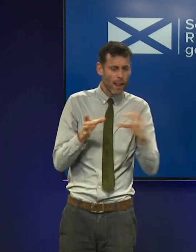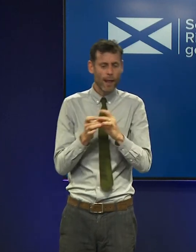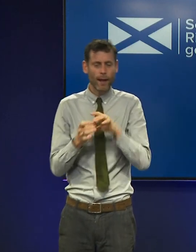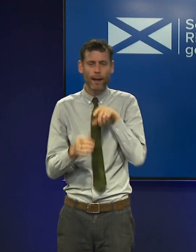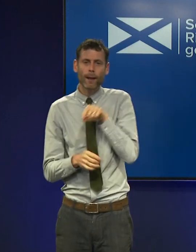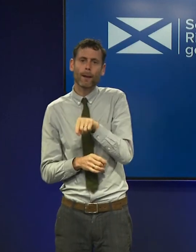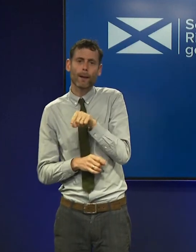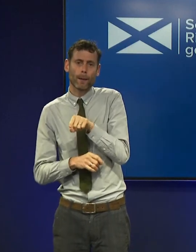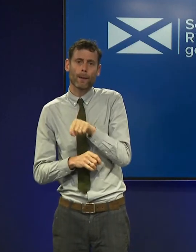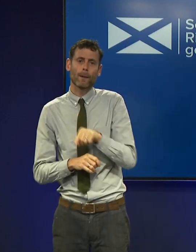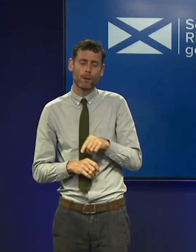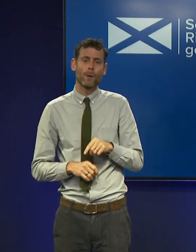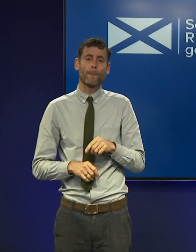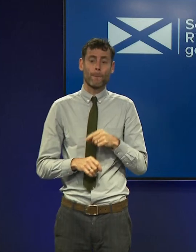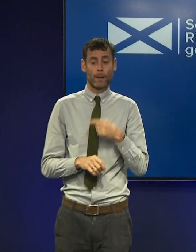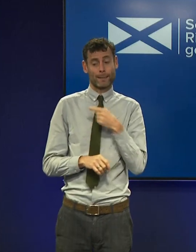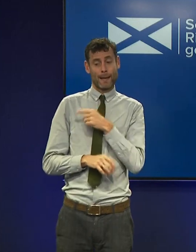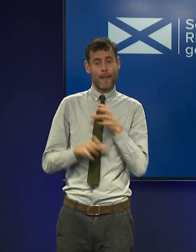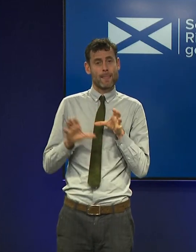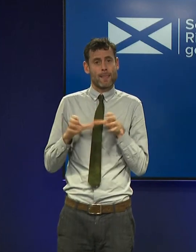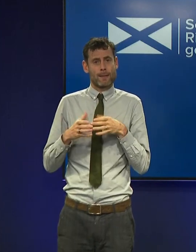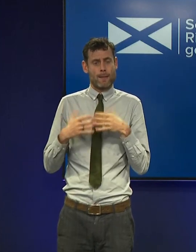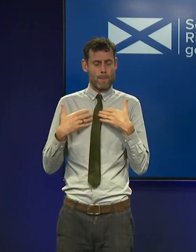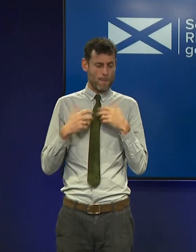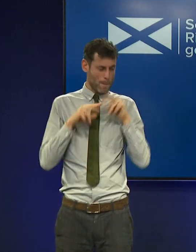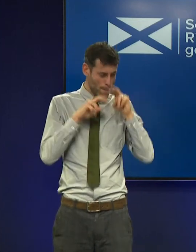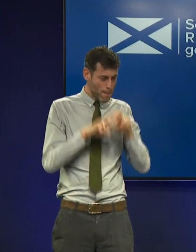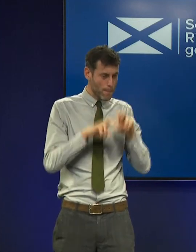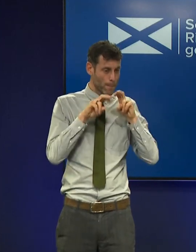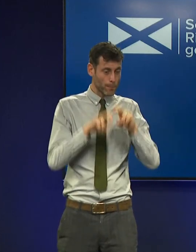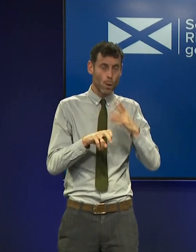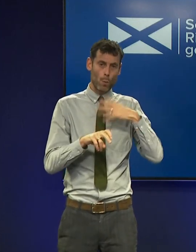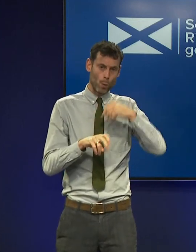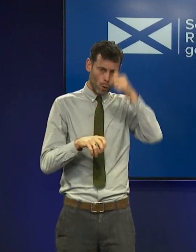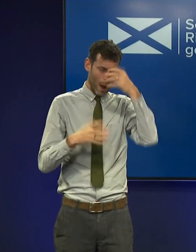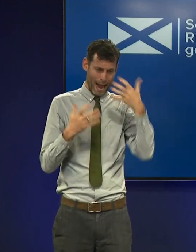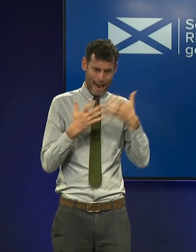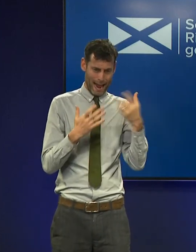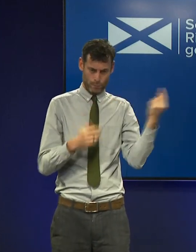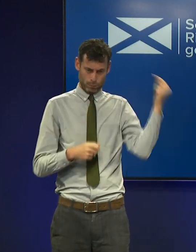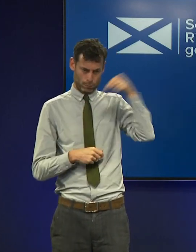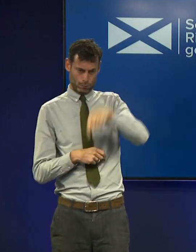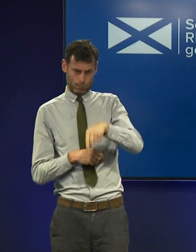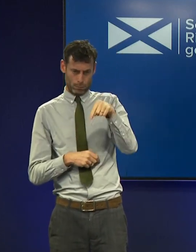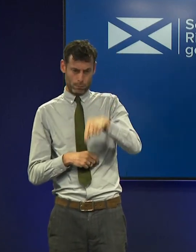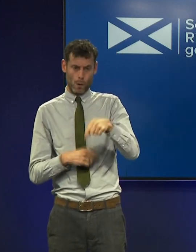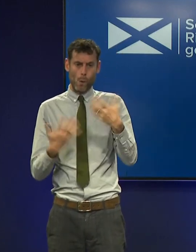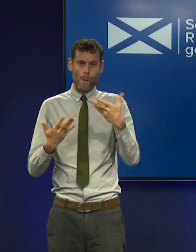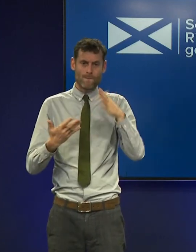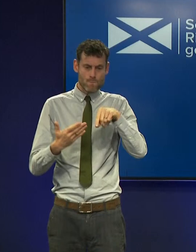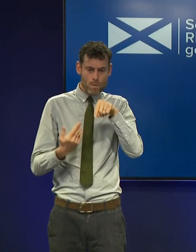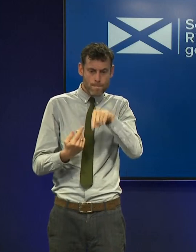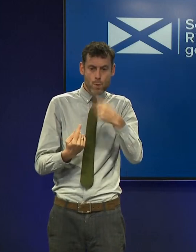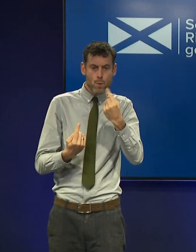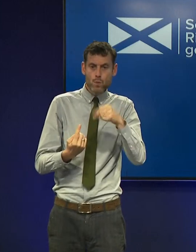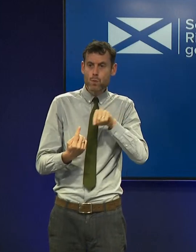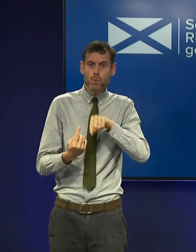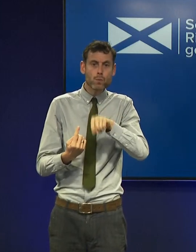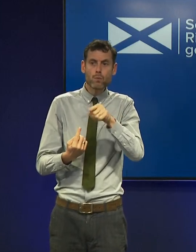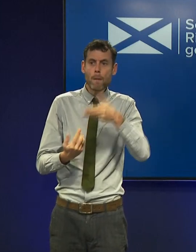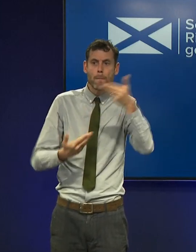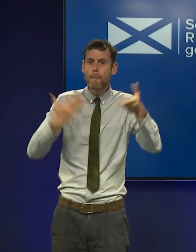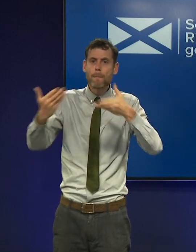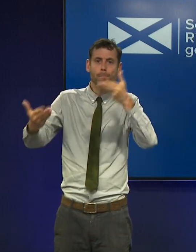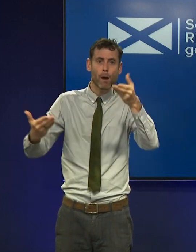can draw any lines between the different connections there. So that process is already underway. There's no reason to